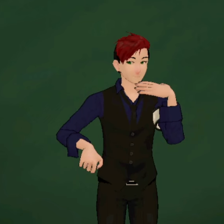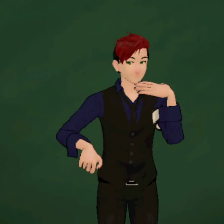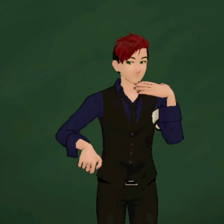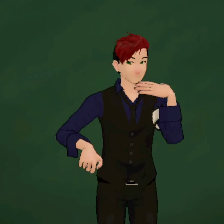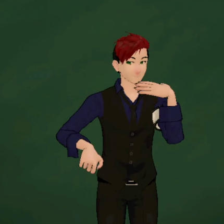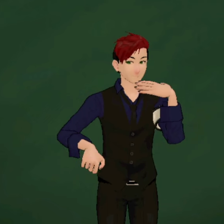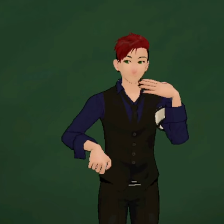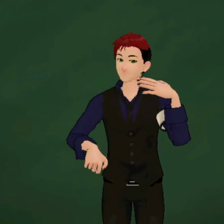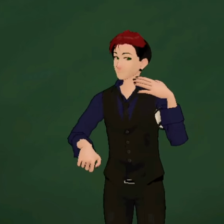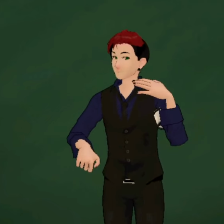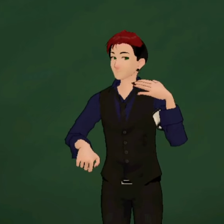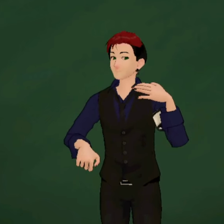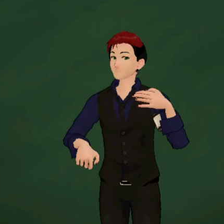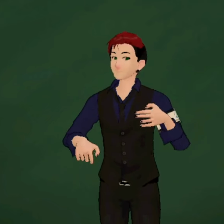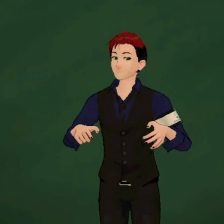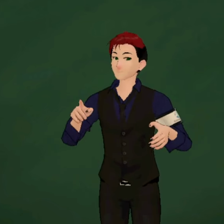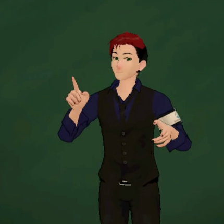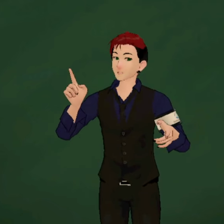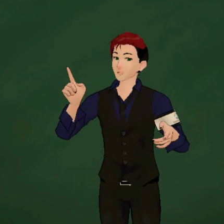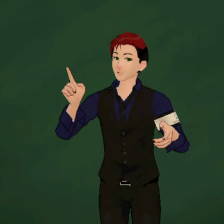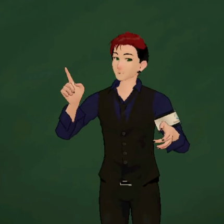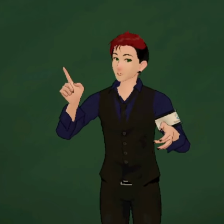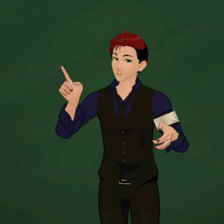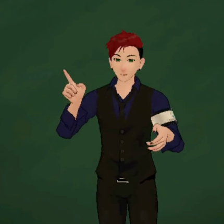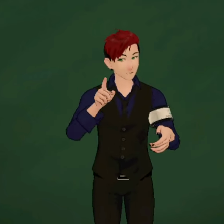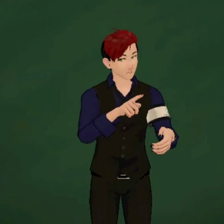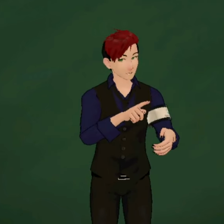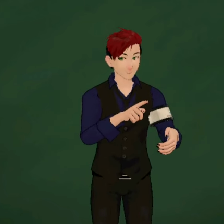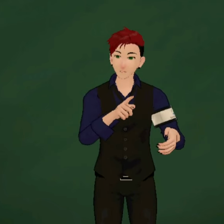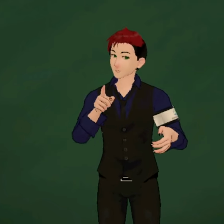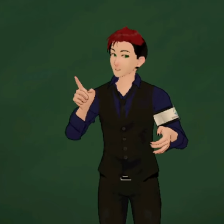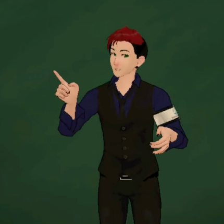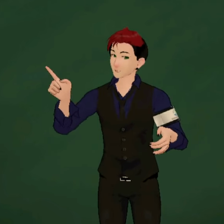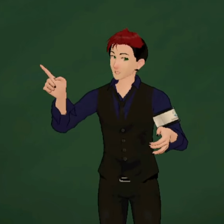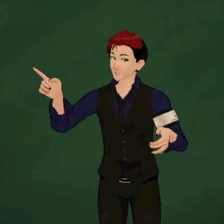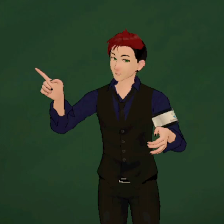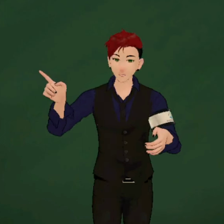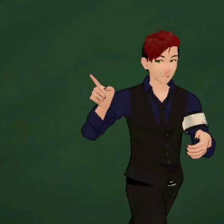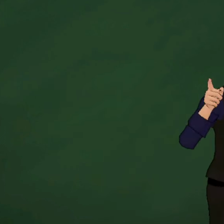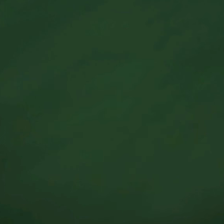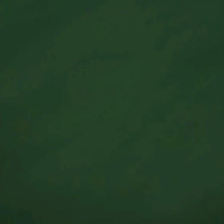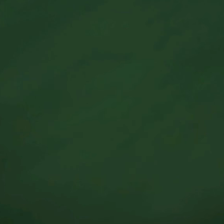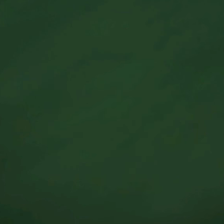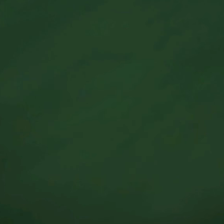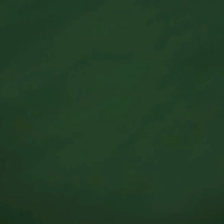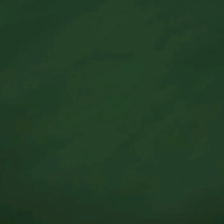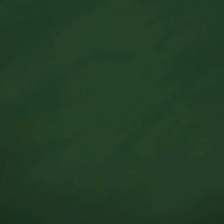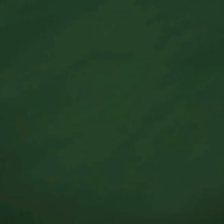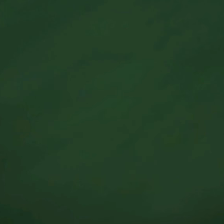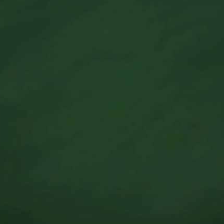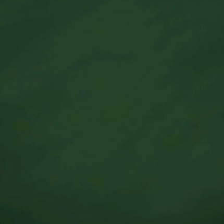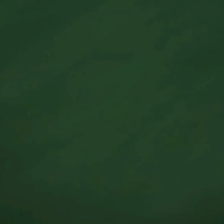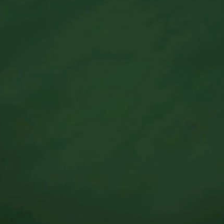Basketball? Yes. I am going to give it to 2 people because I heard it over here and saw it on the chat box at the same